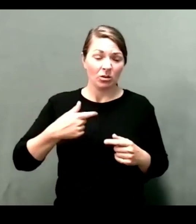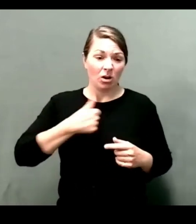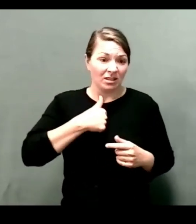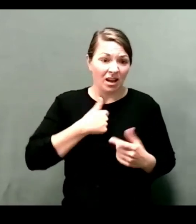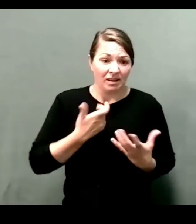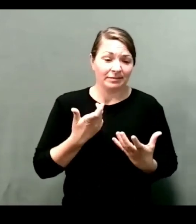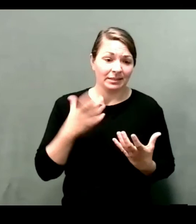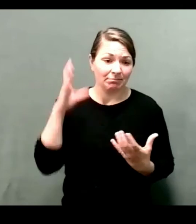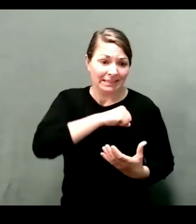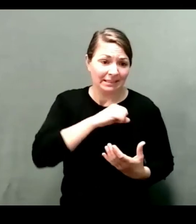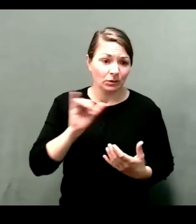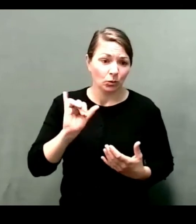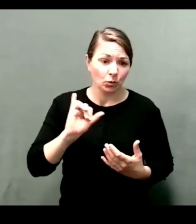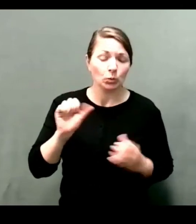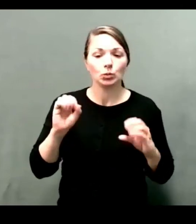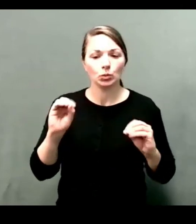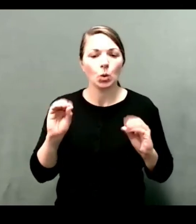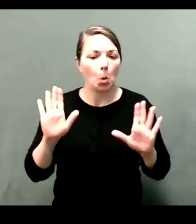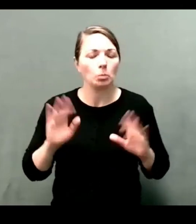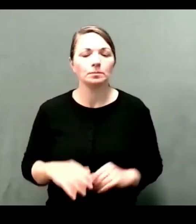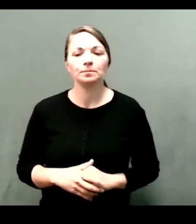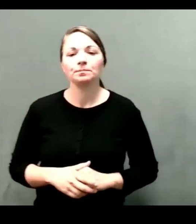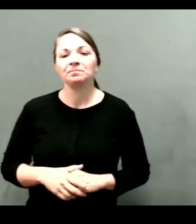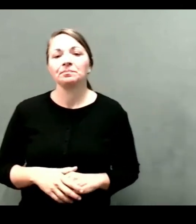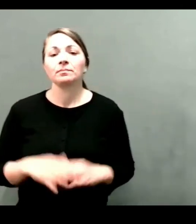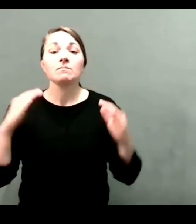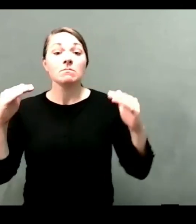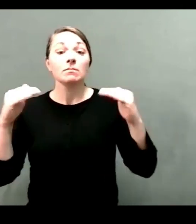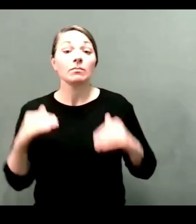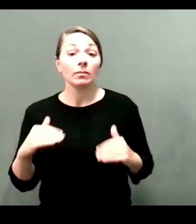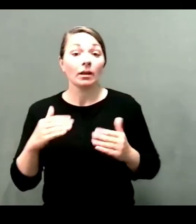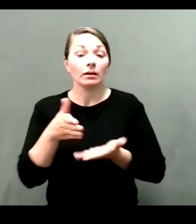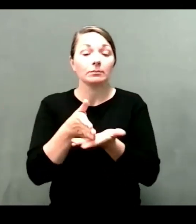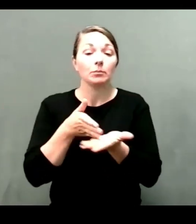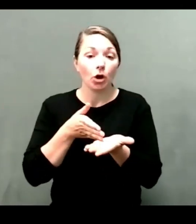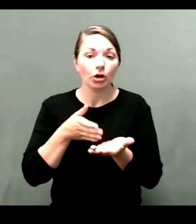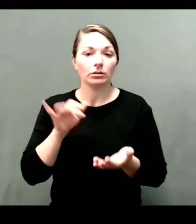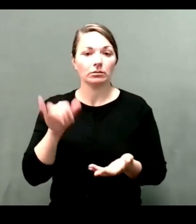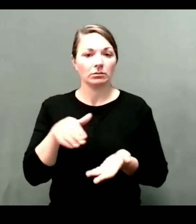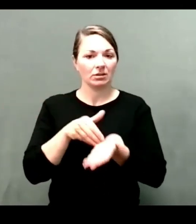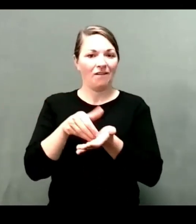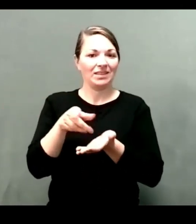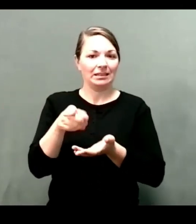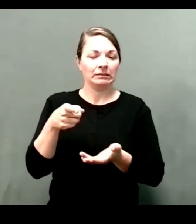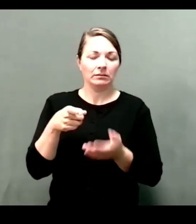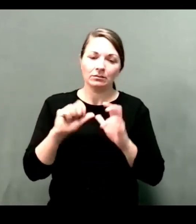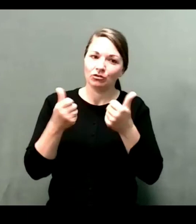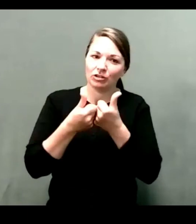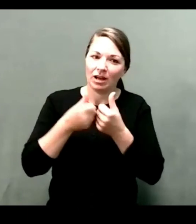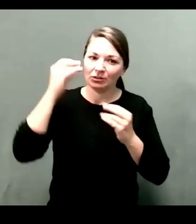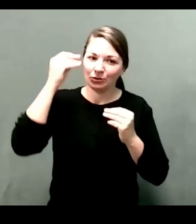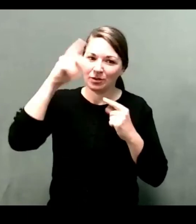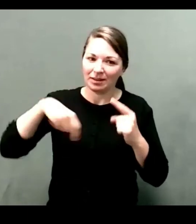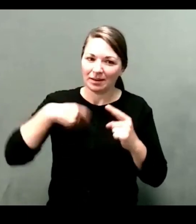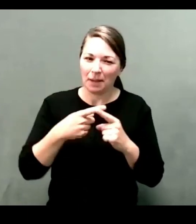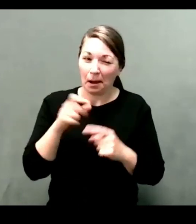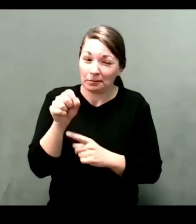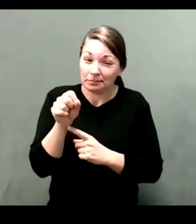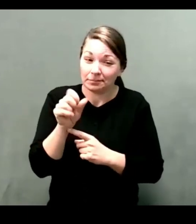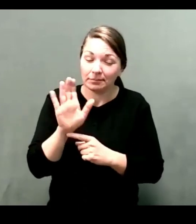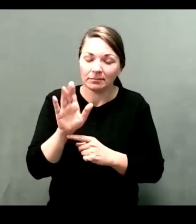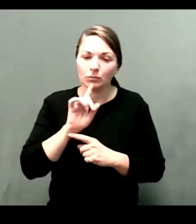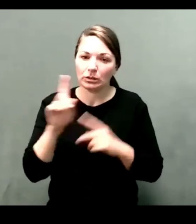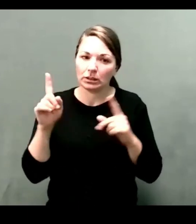said, we will move into this next section here, which is often a place that can be a little bit more difficult to think about. This is one of the